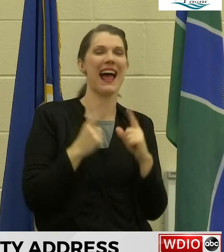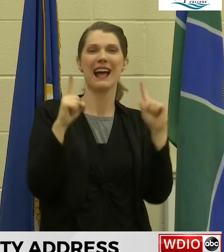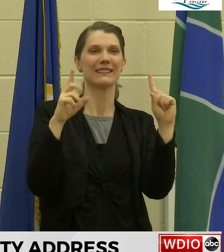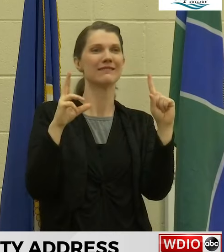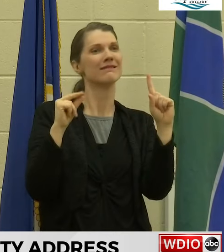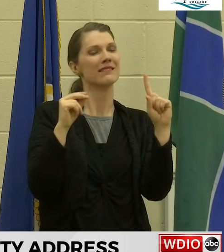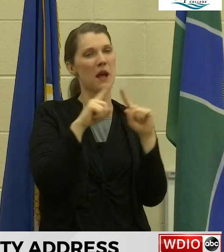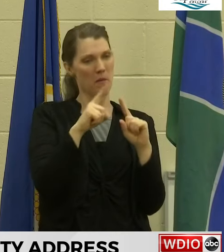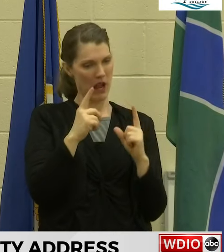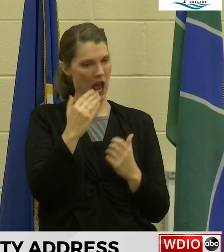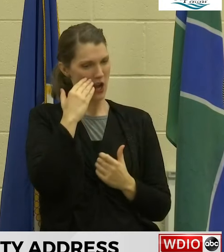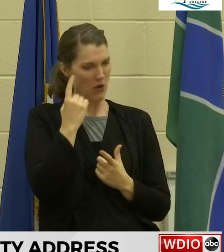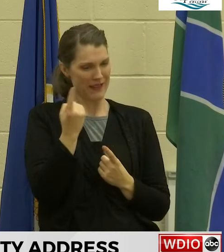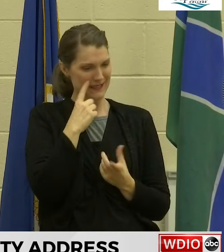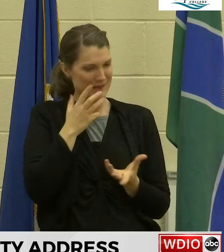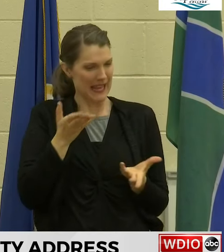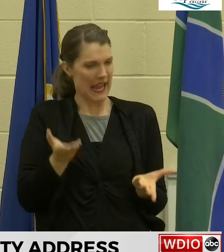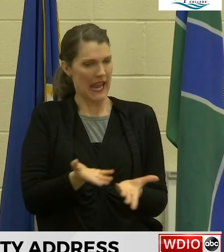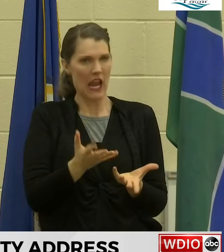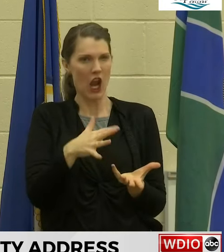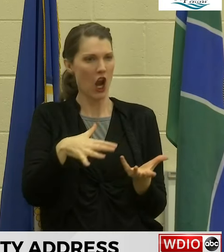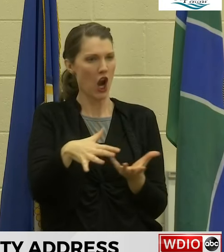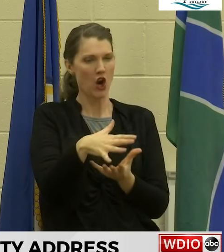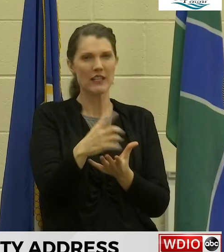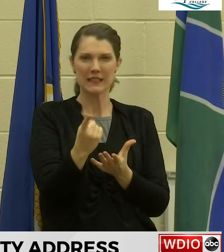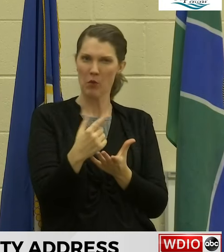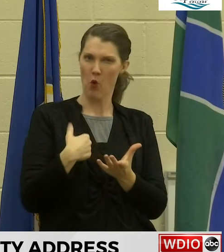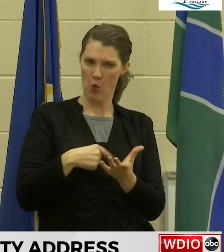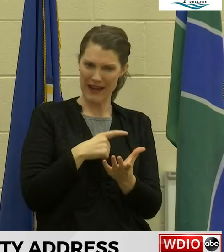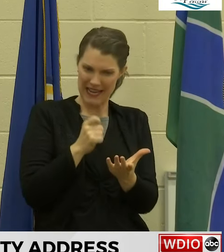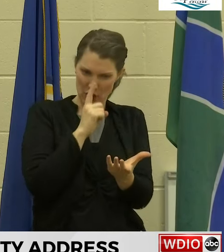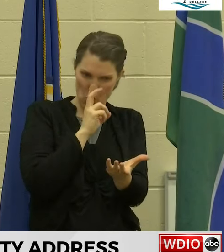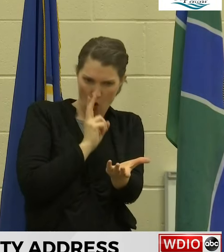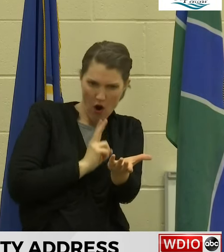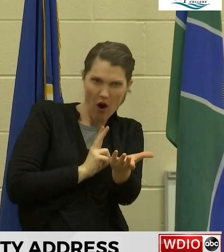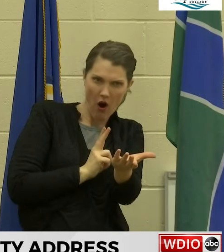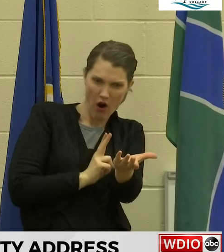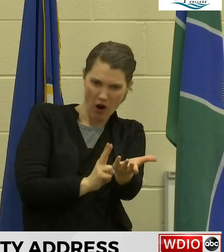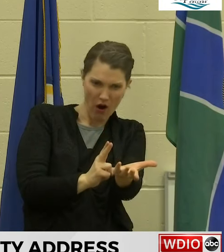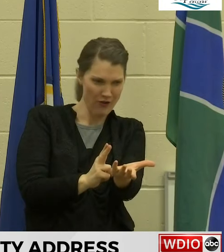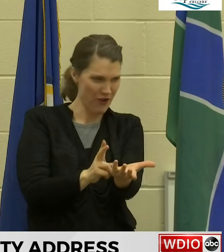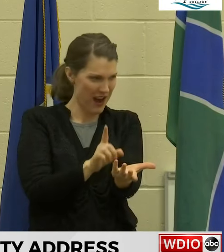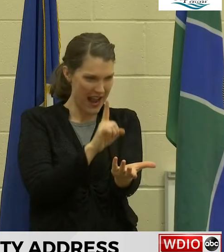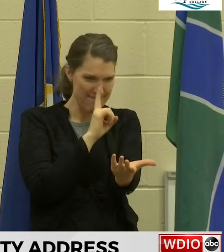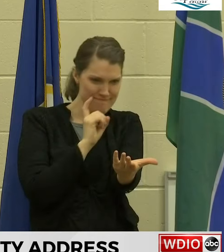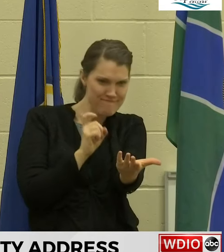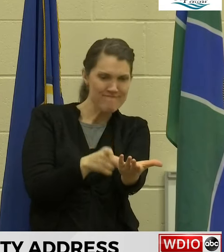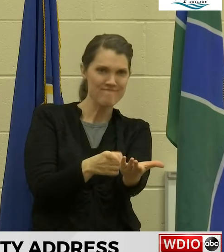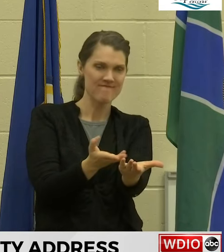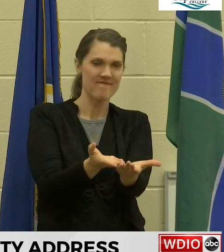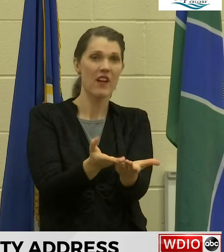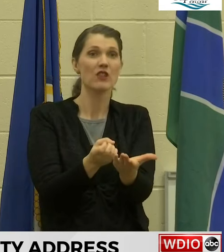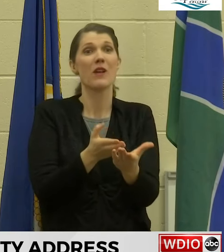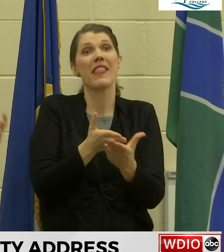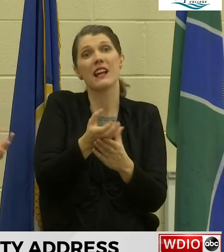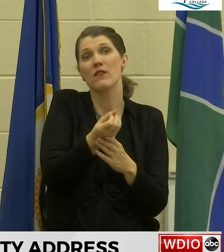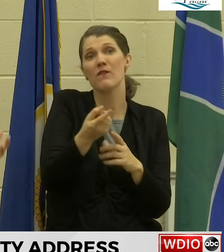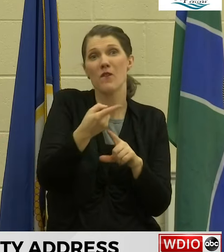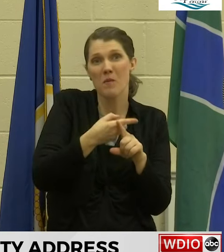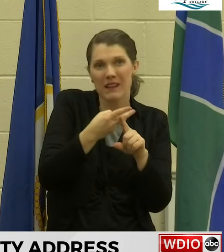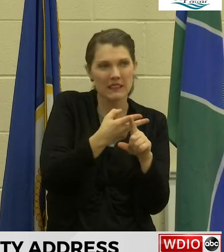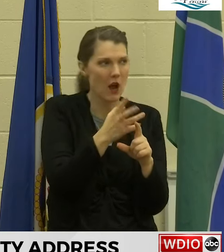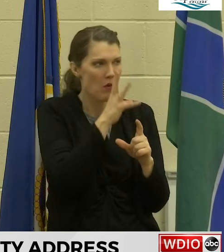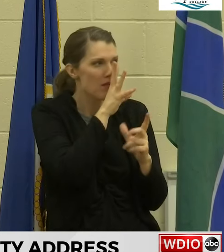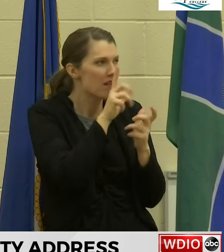there is something here, something that we need to pay attention to. So over the next few months, I'll be reaching out across